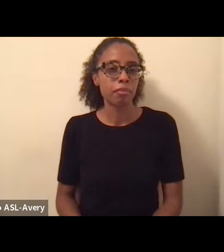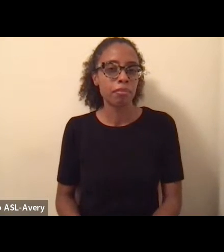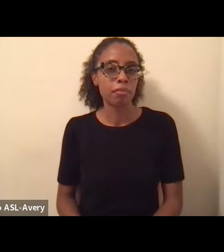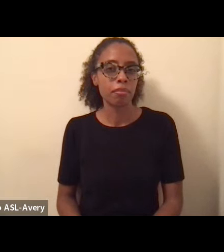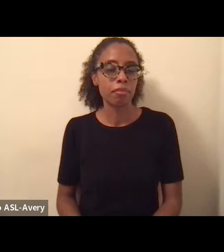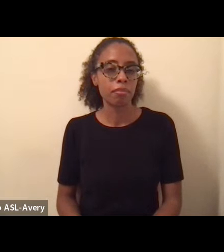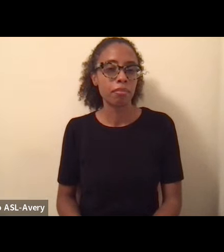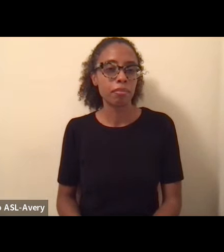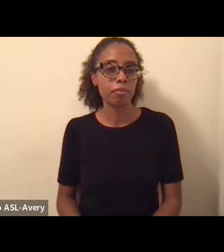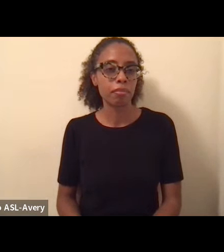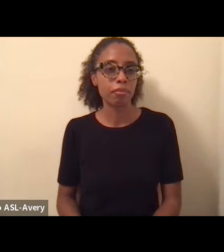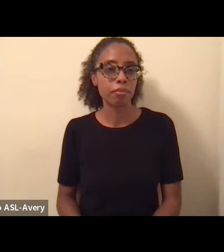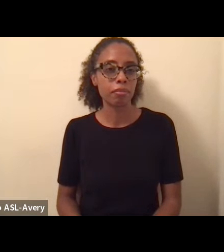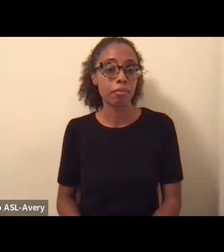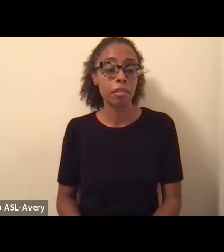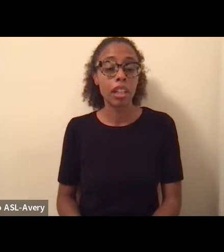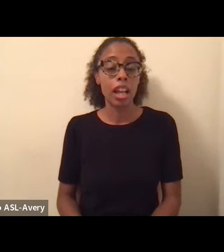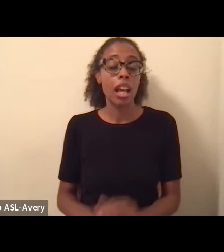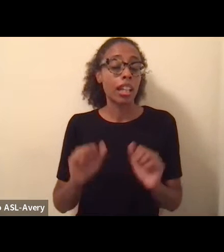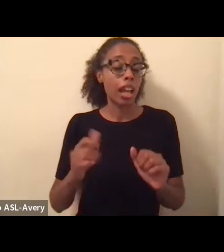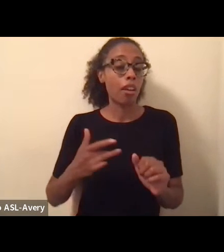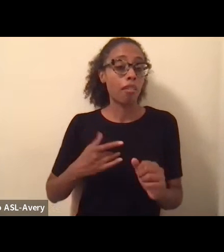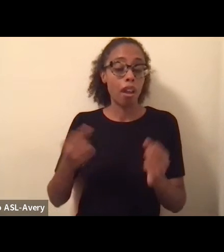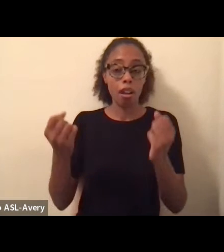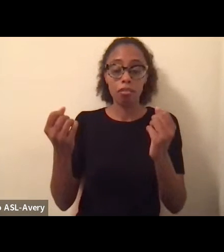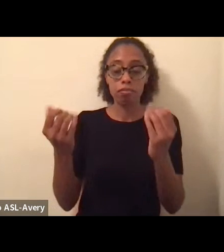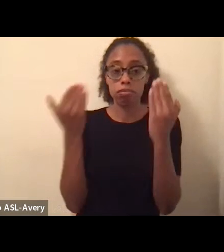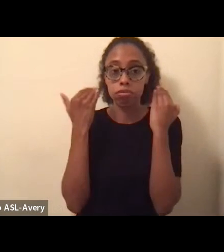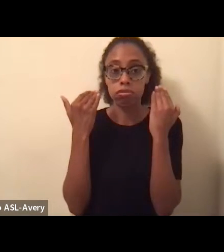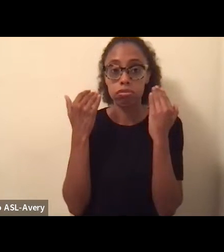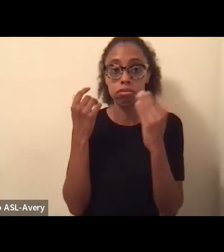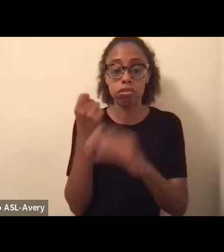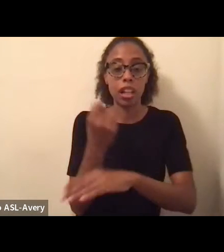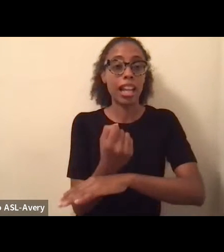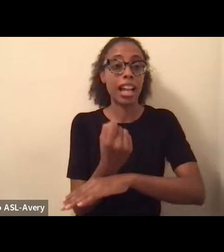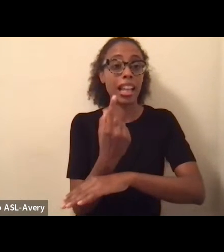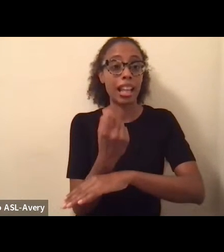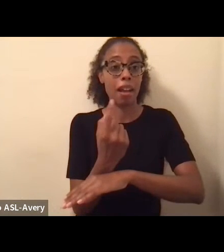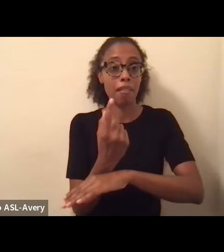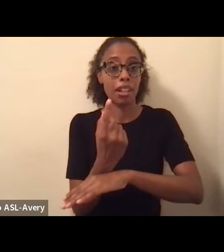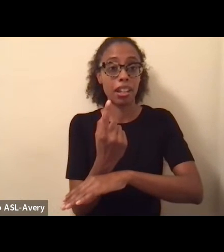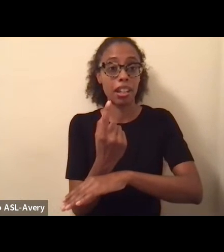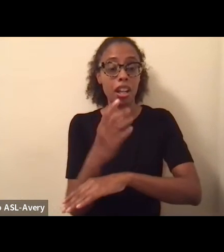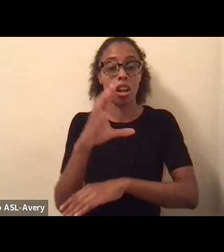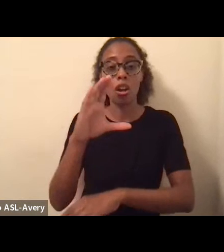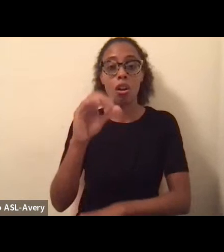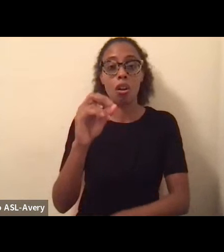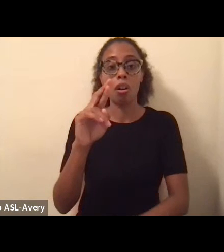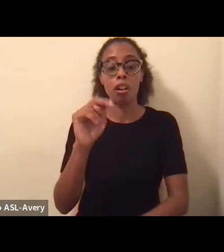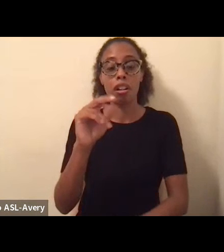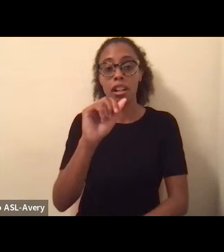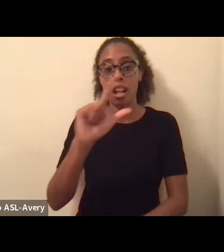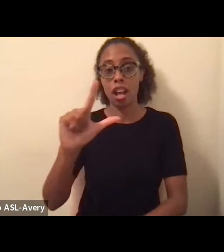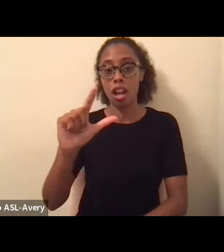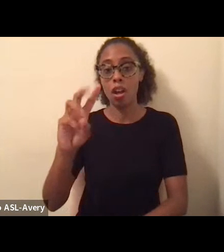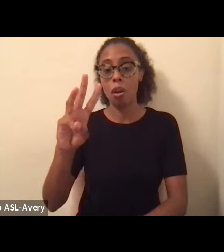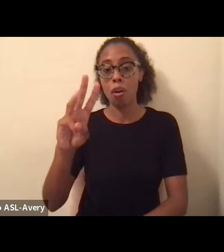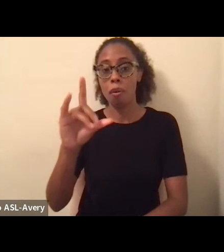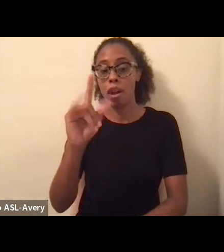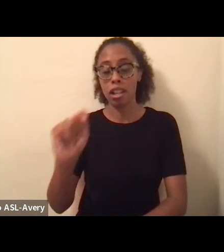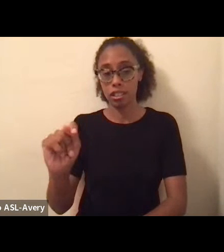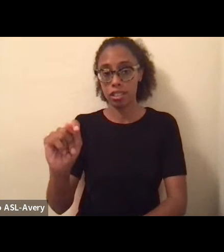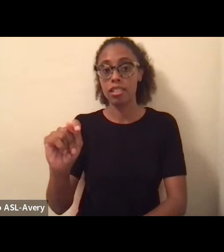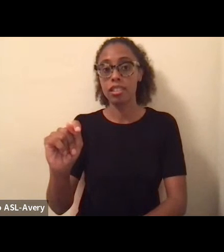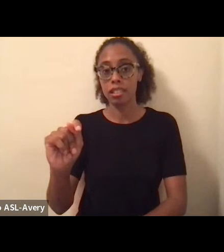So it can feel daunting. At 11 o'clock also is Cornell West's address is at 11